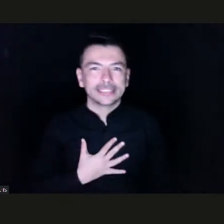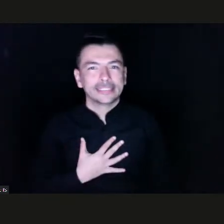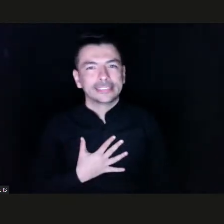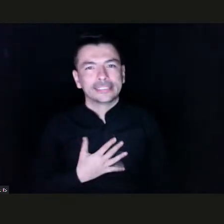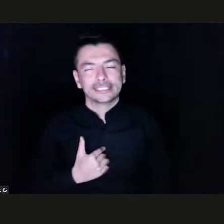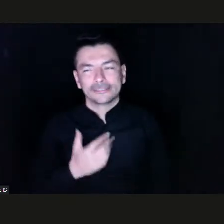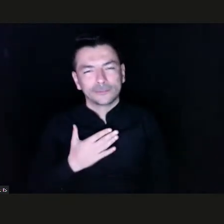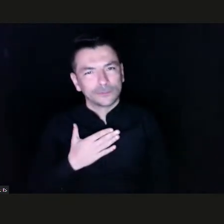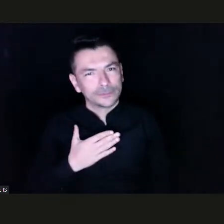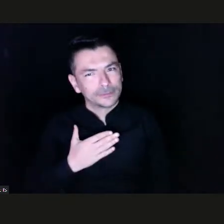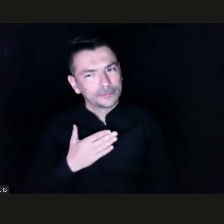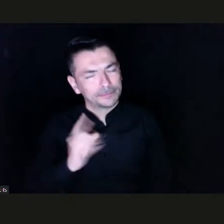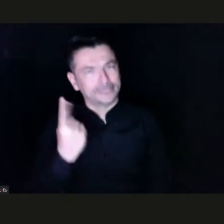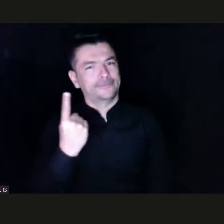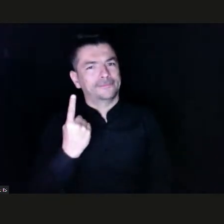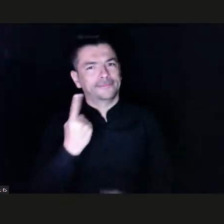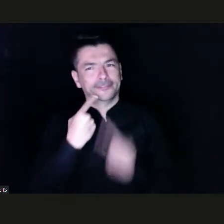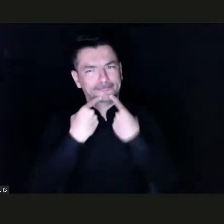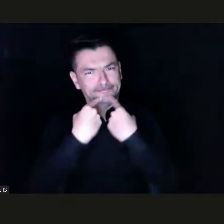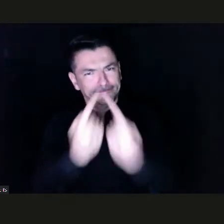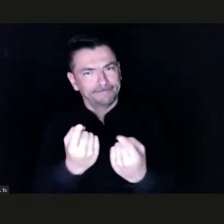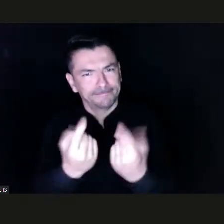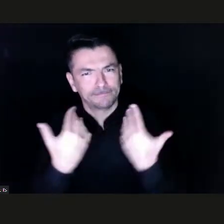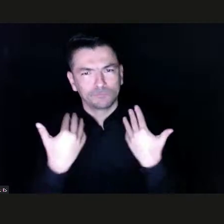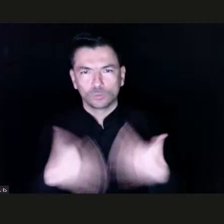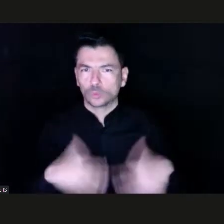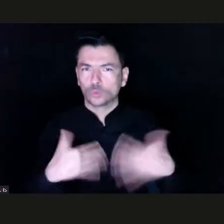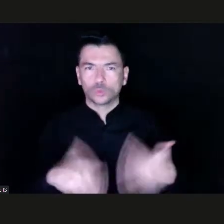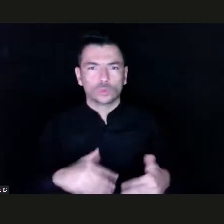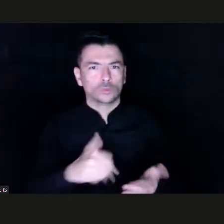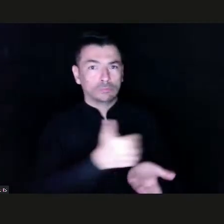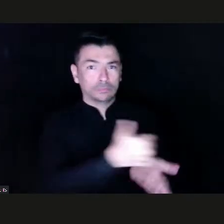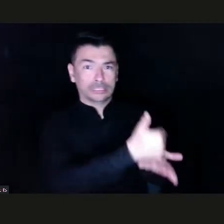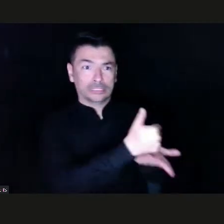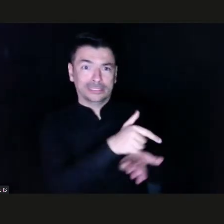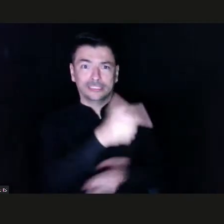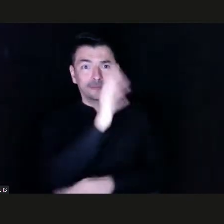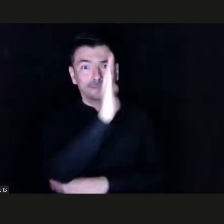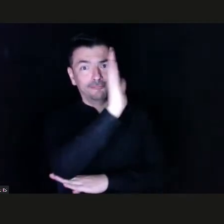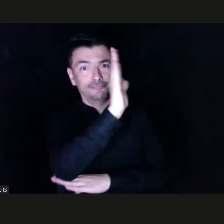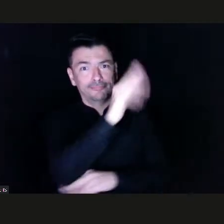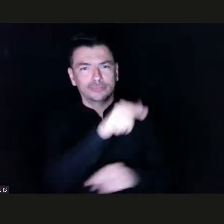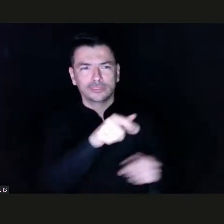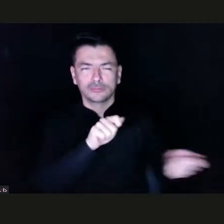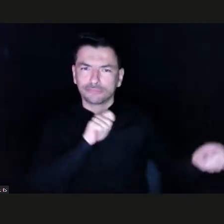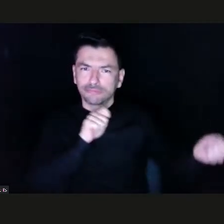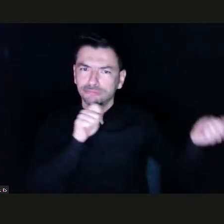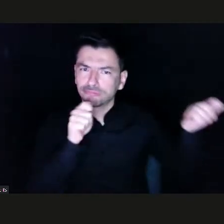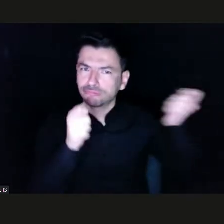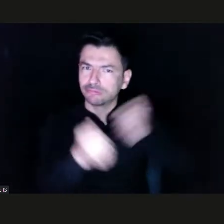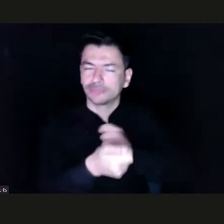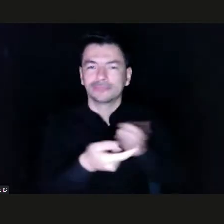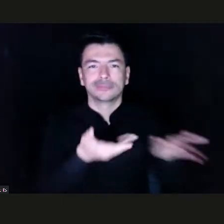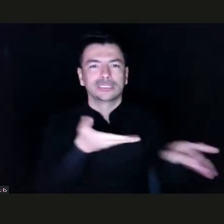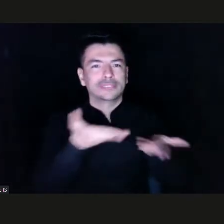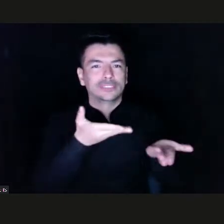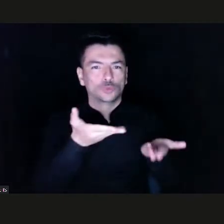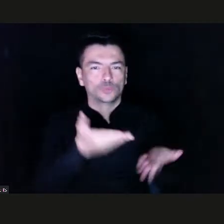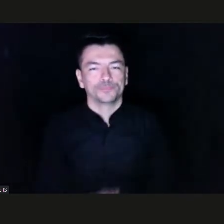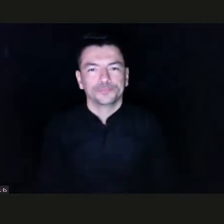panel Transformación Impulsada por los Servicios para la Recuperación Postpandémica.